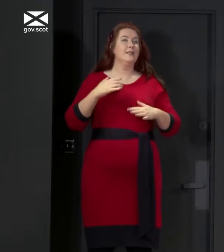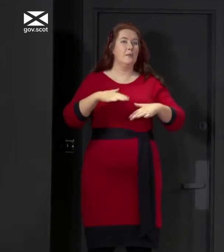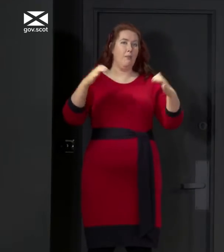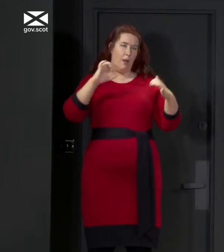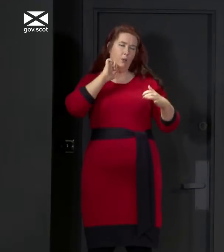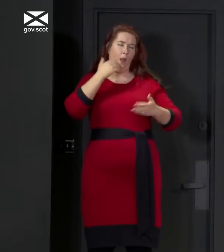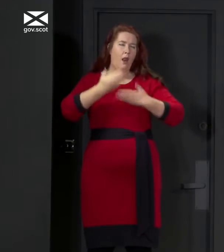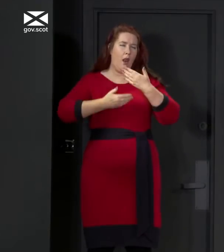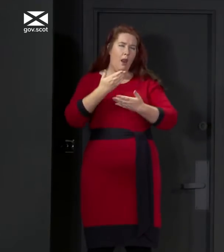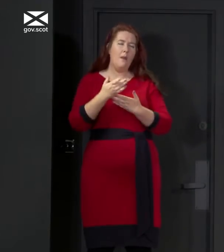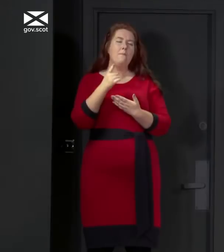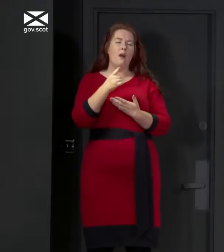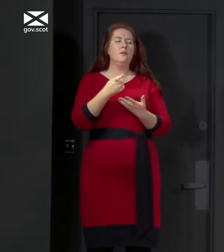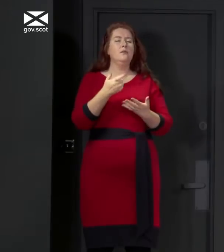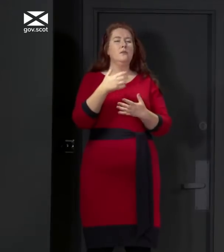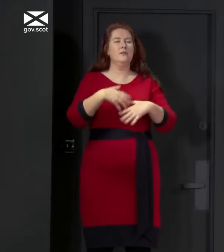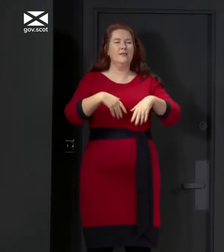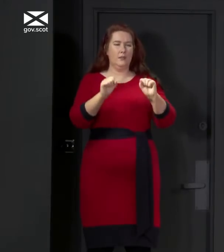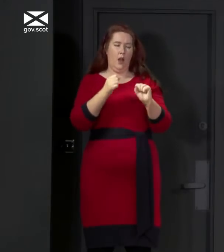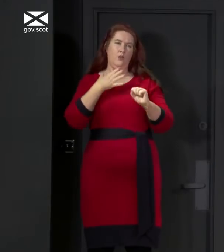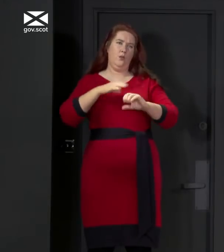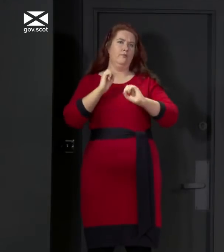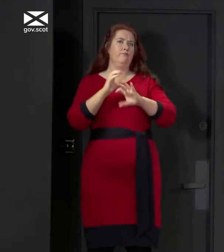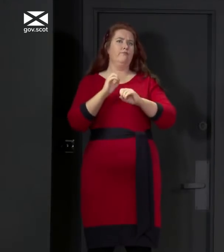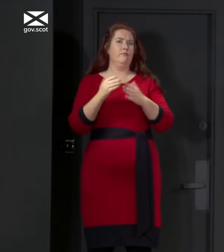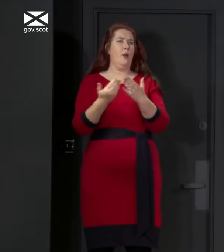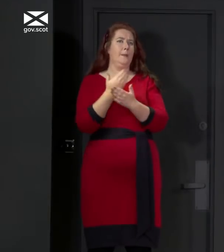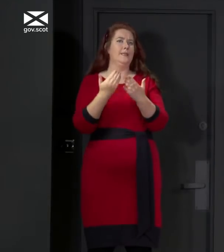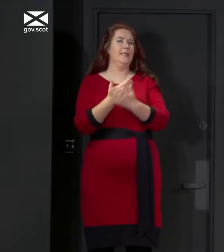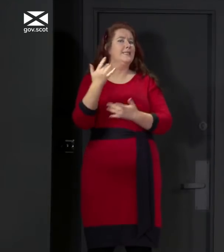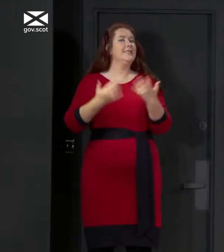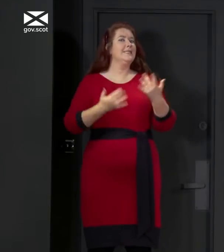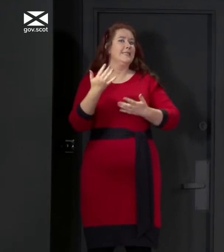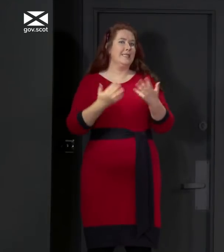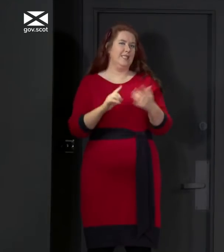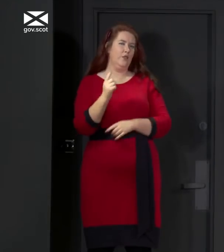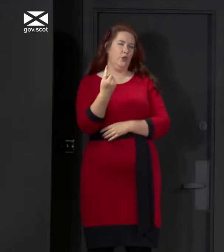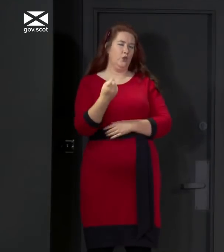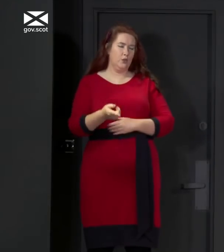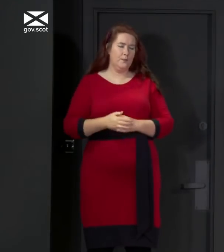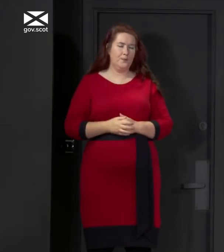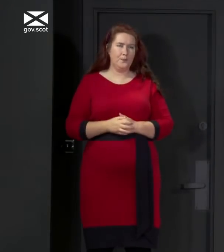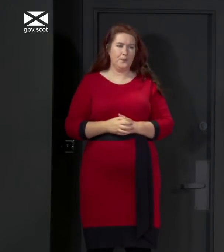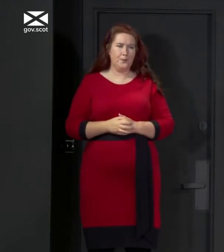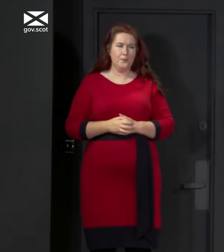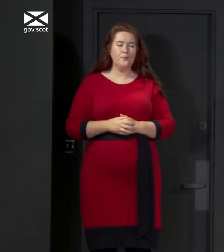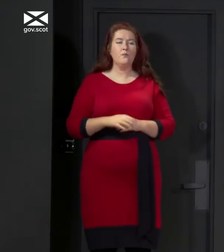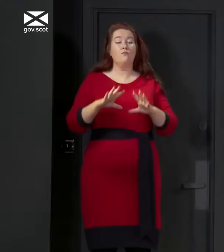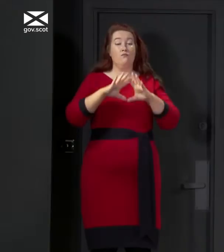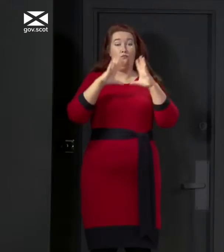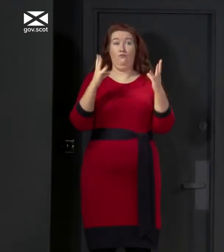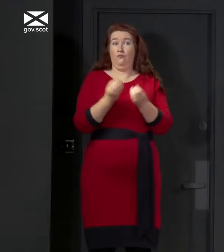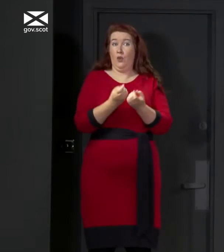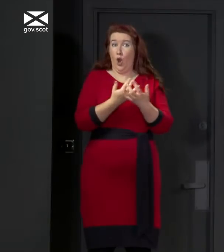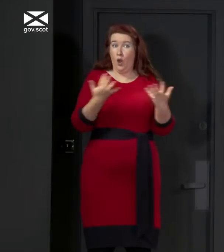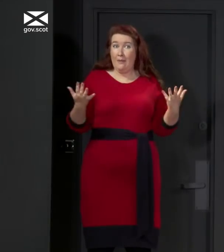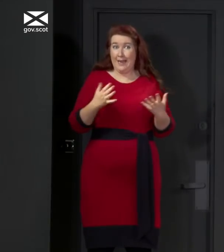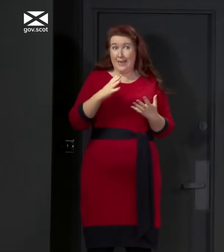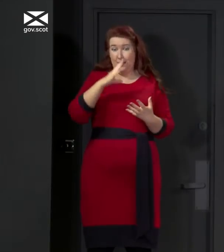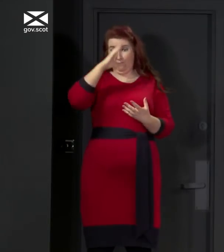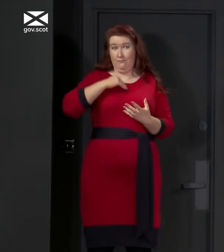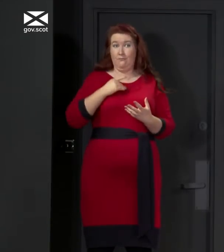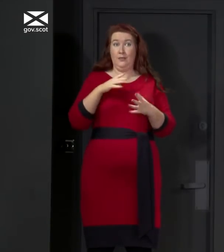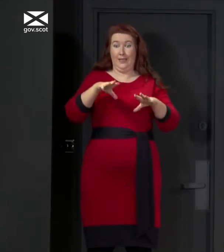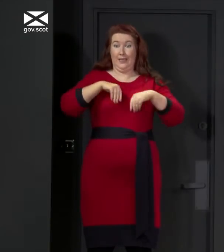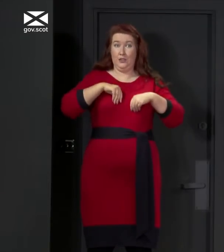as usual, I will give you an update on today's statistics first. I can tell you that the total number of positive cases reported yesterday